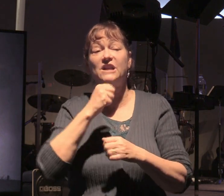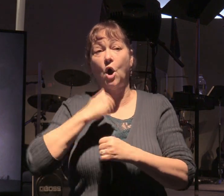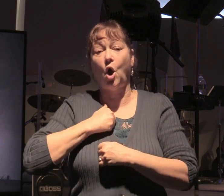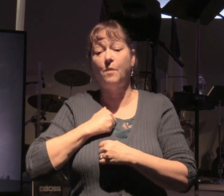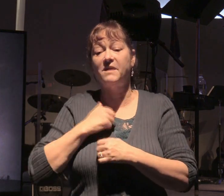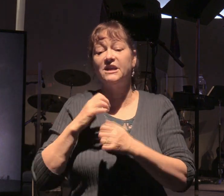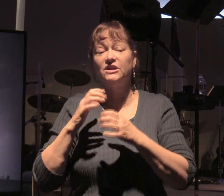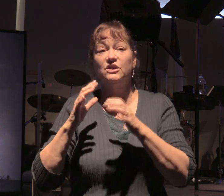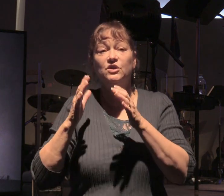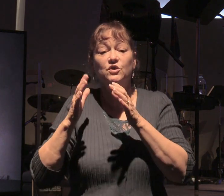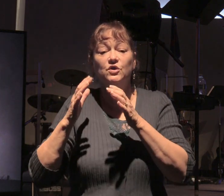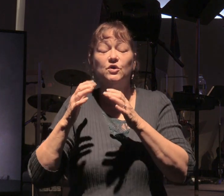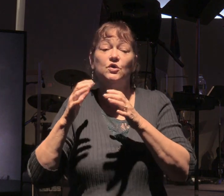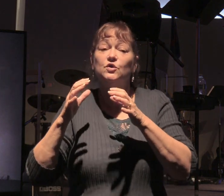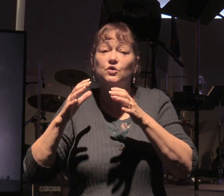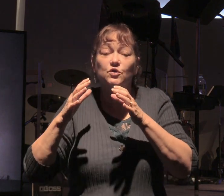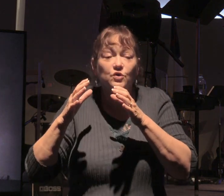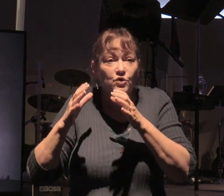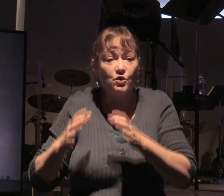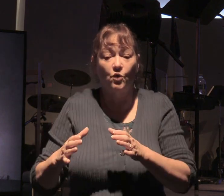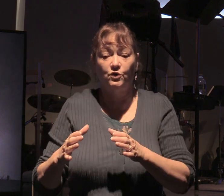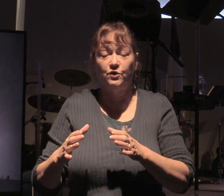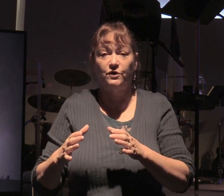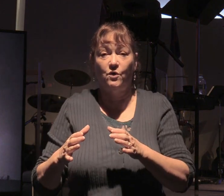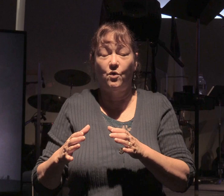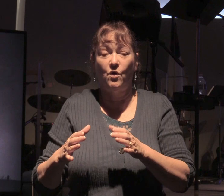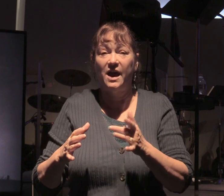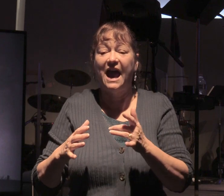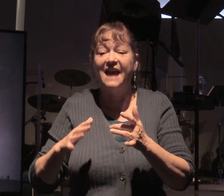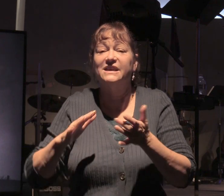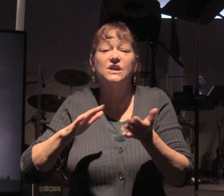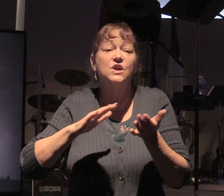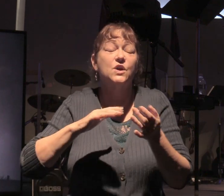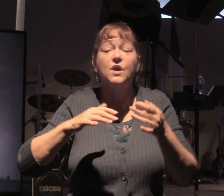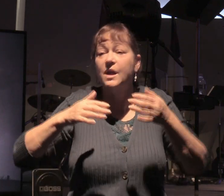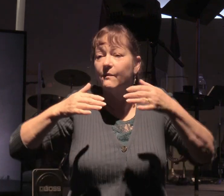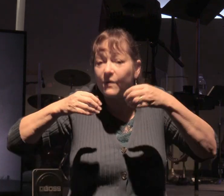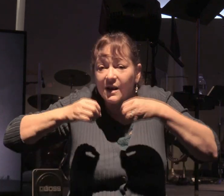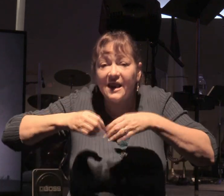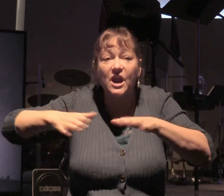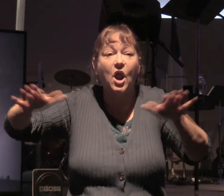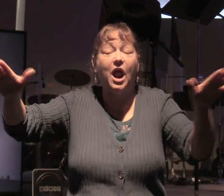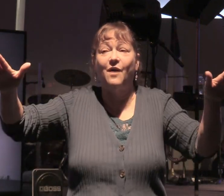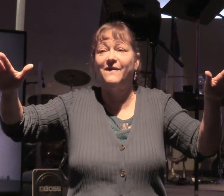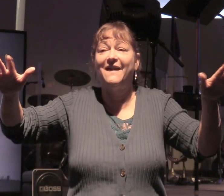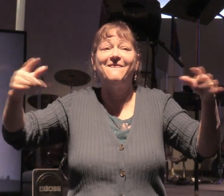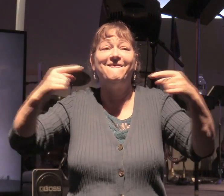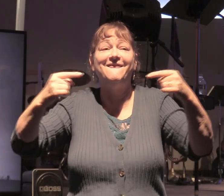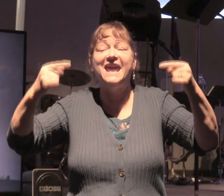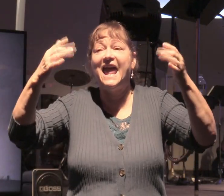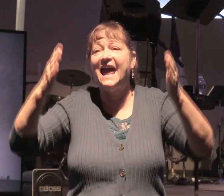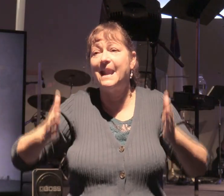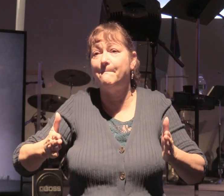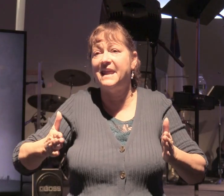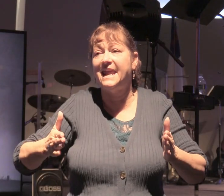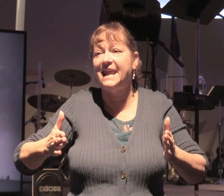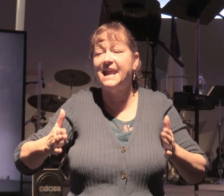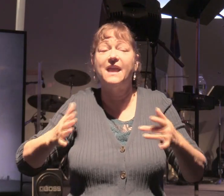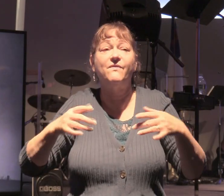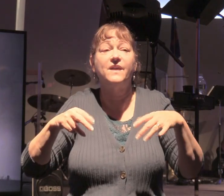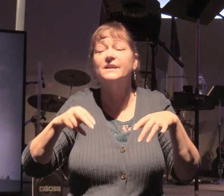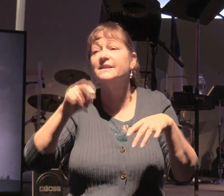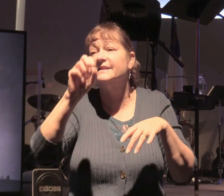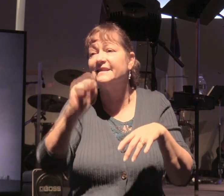soldiers were tasked with clearing out the entrenched enemy in the southern portion of the